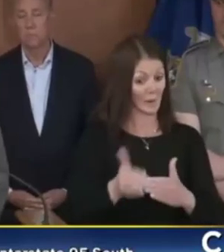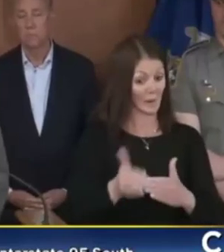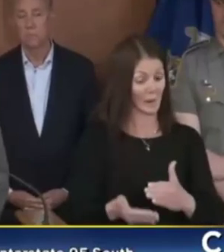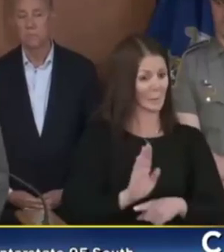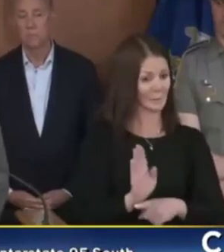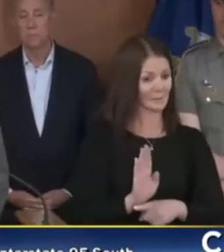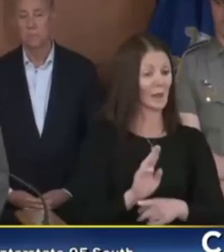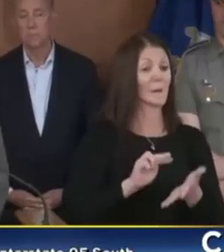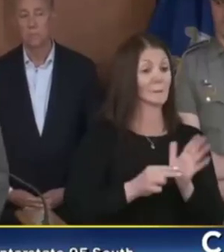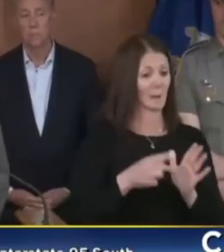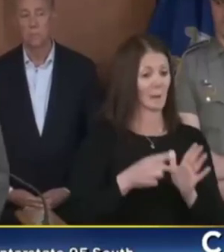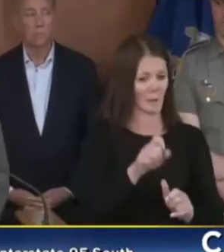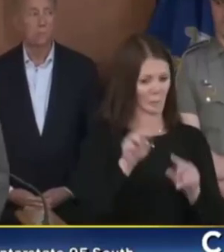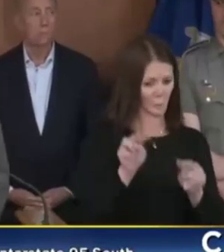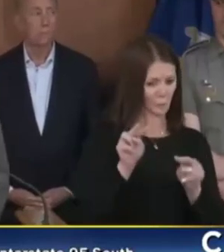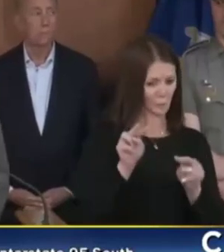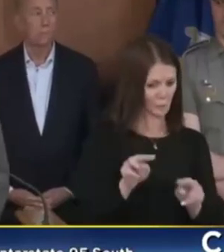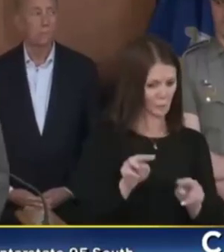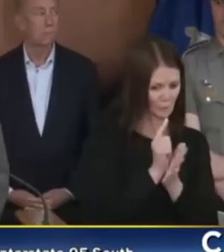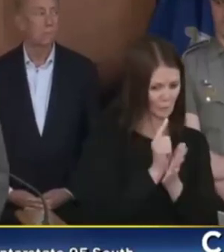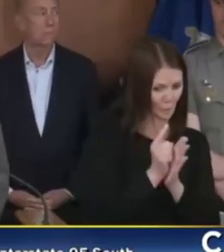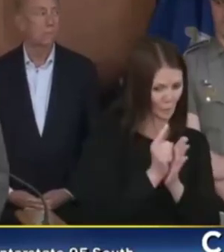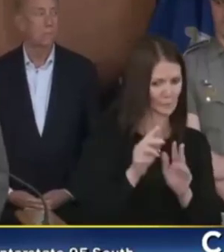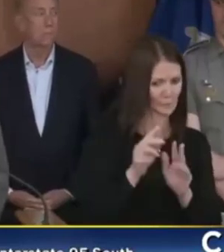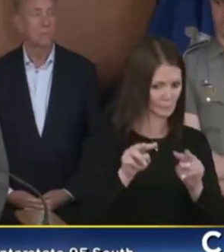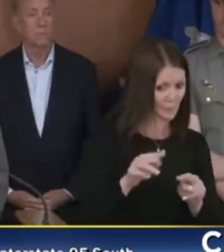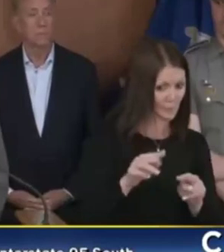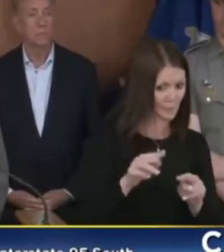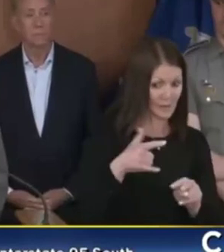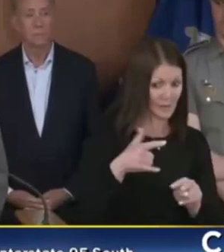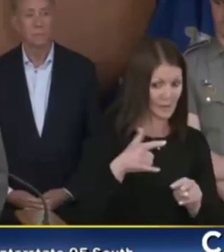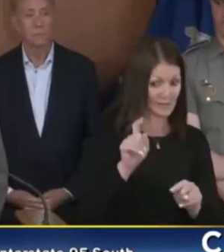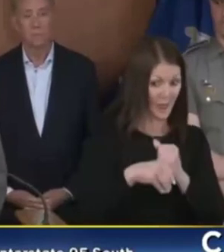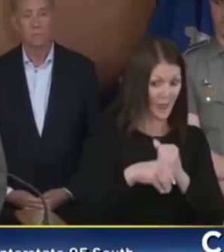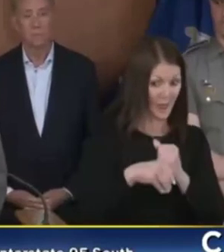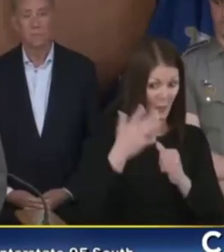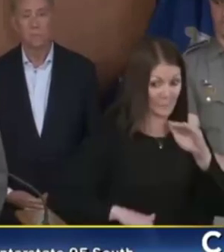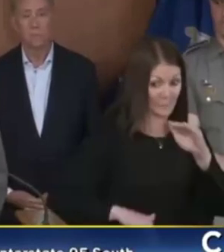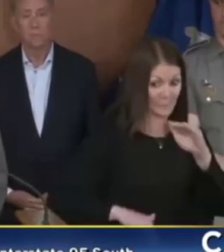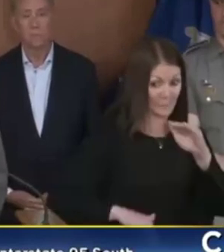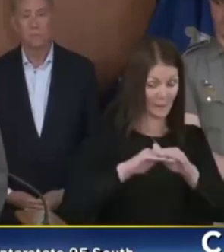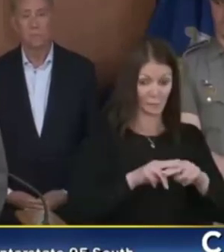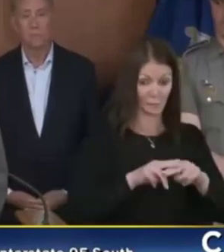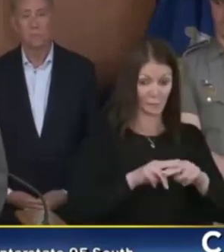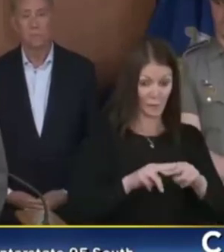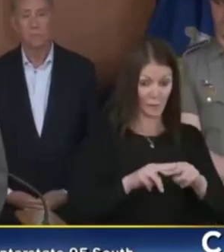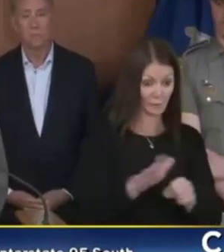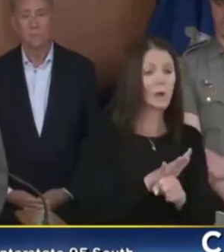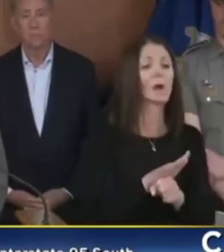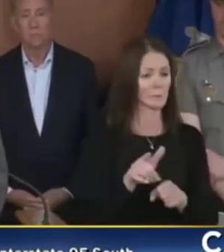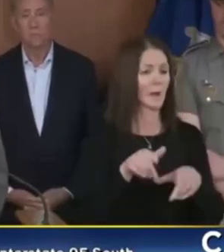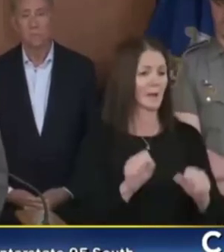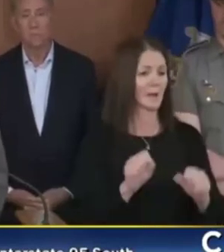load is of those train sets. If Metro North needs to add additional train sets due to capacity issues, they'll have the ability to